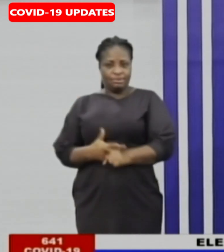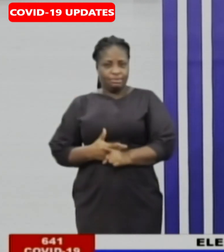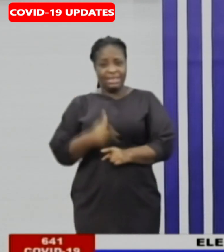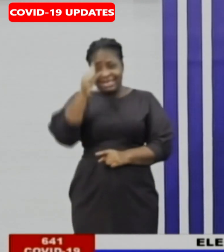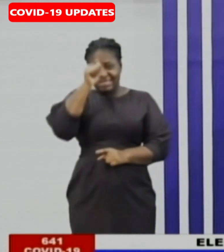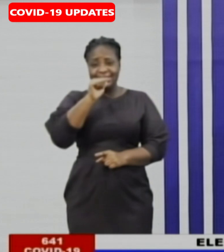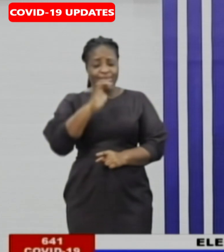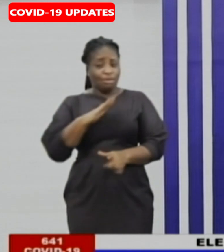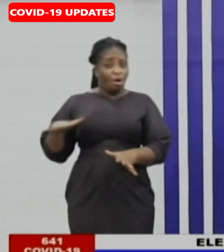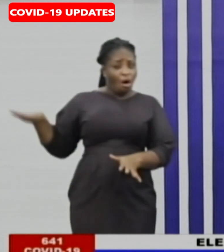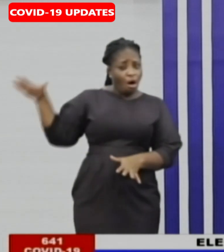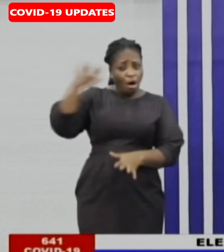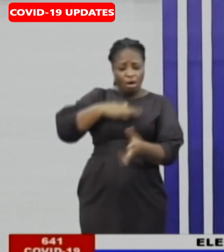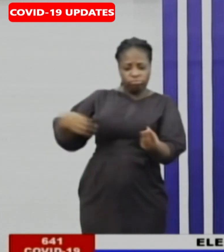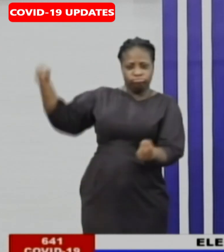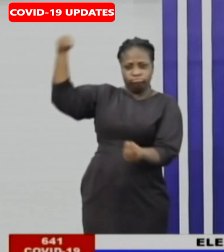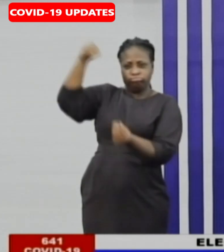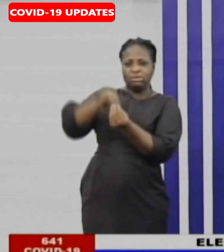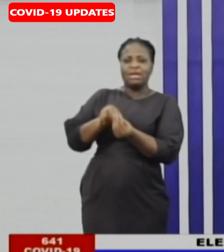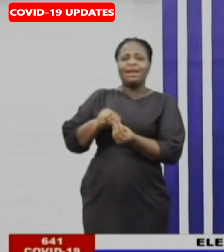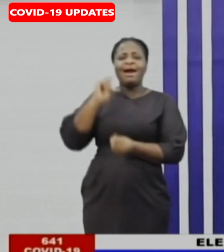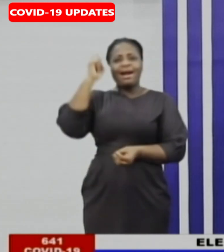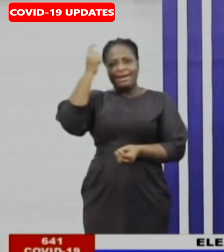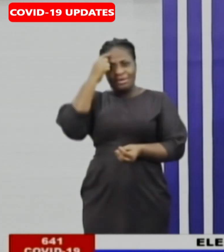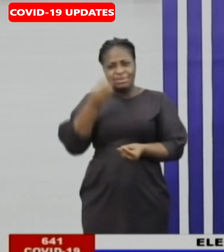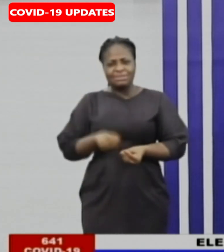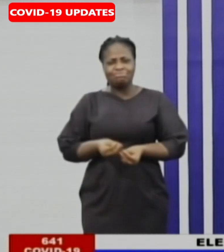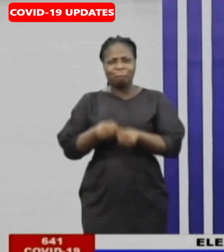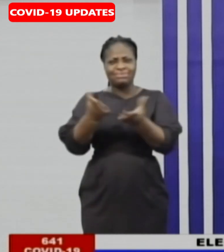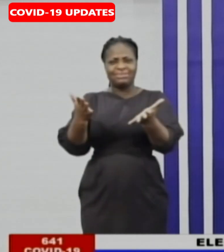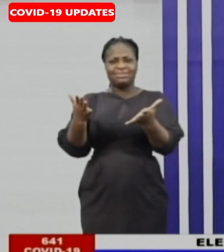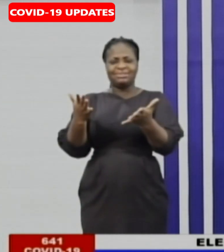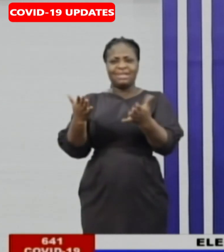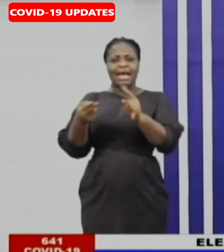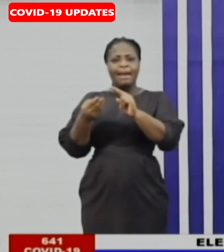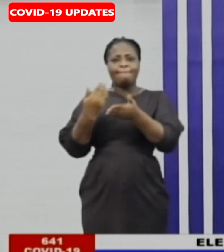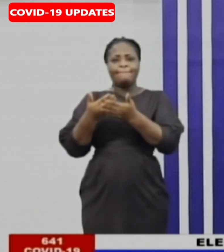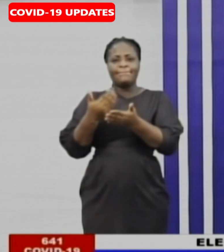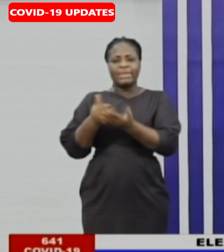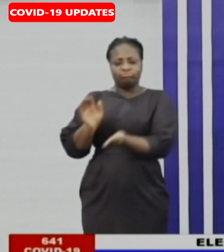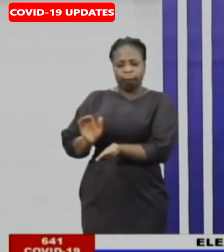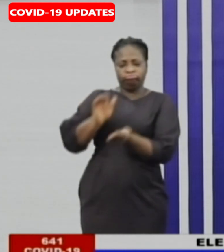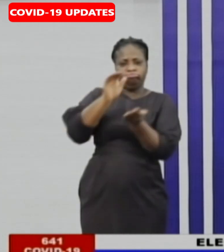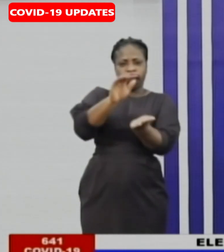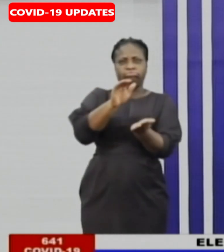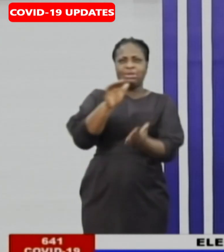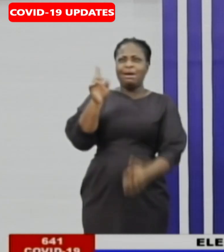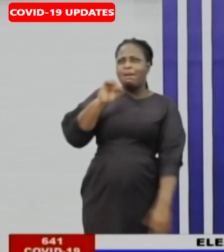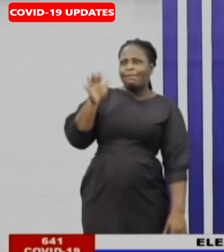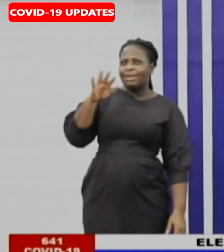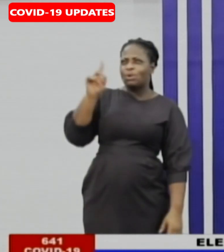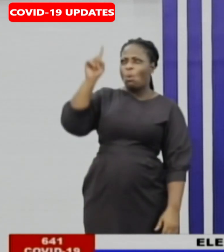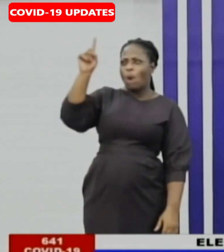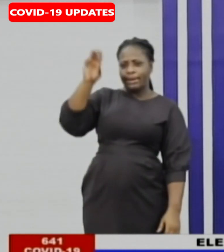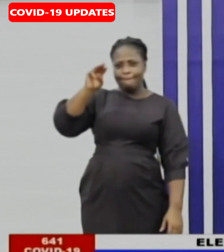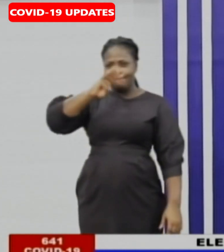gentlemen, overall, the government is providing a cumulative relief of an amount equivalent to about 1